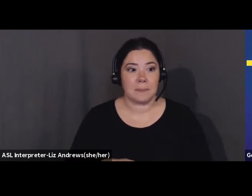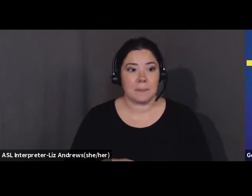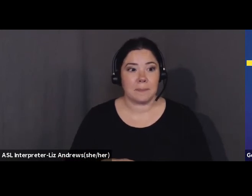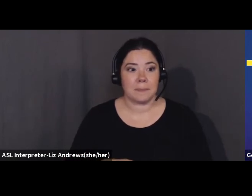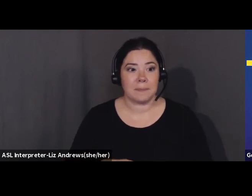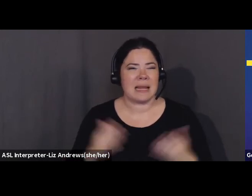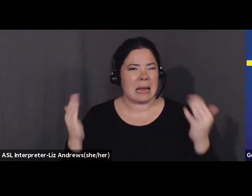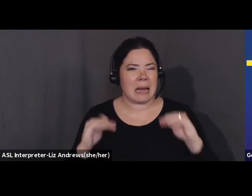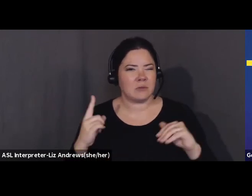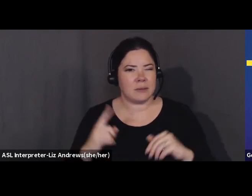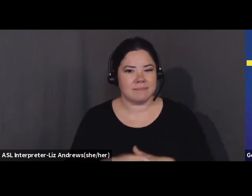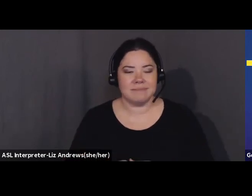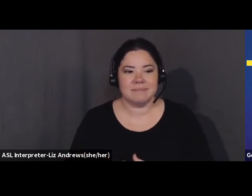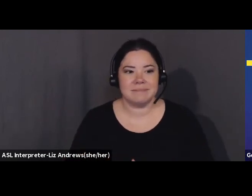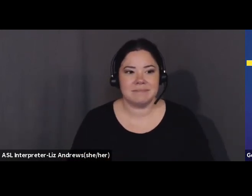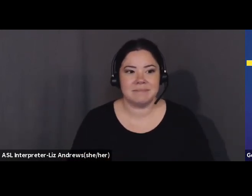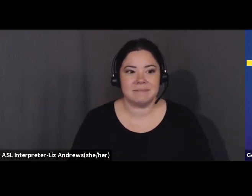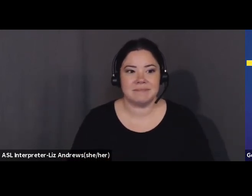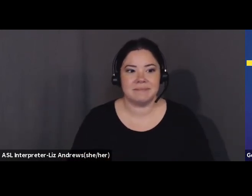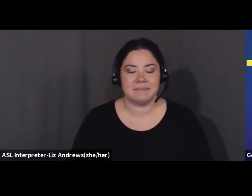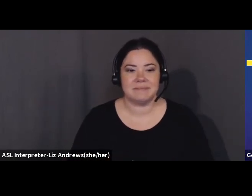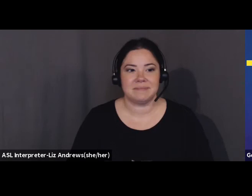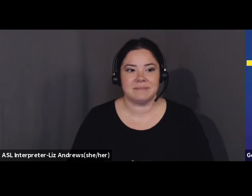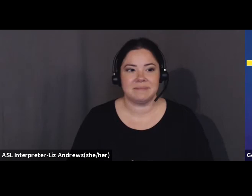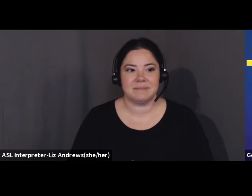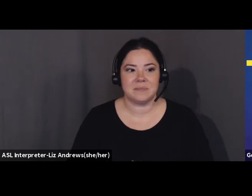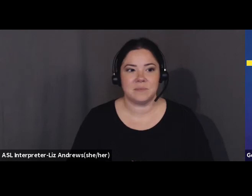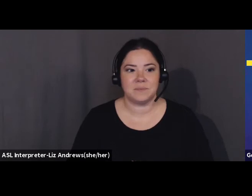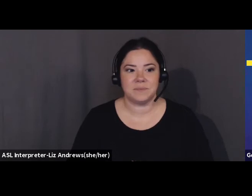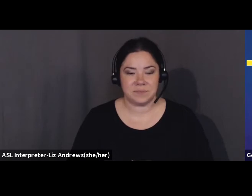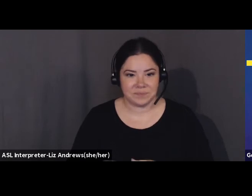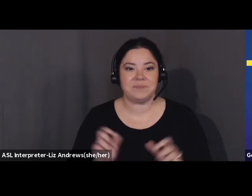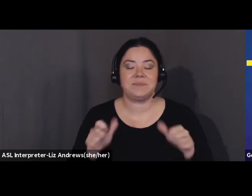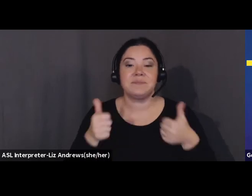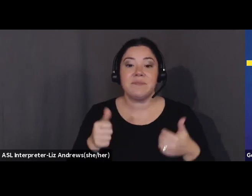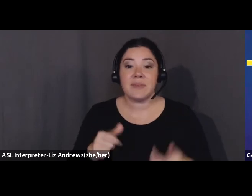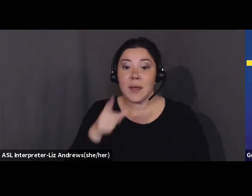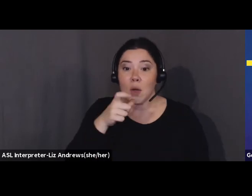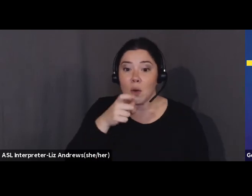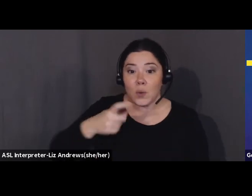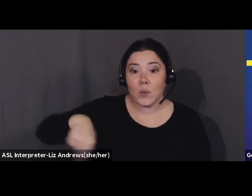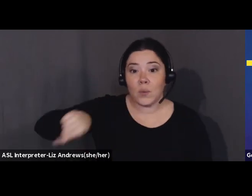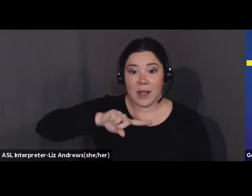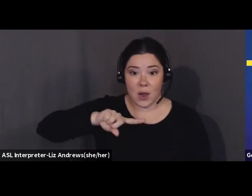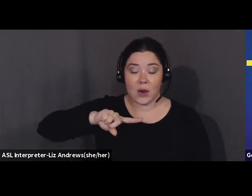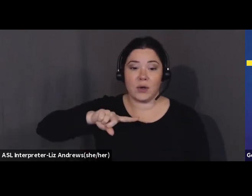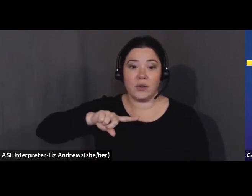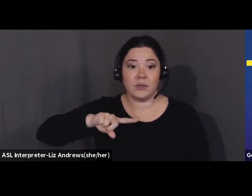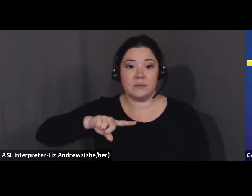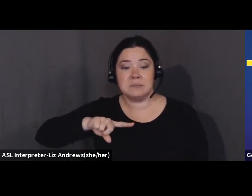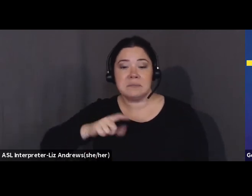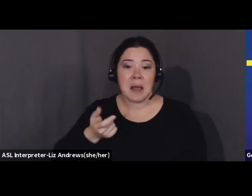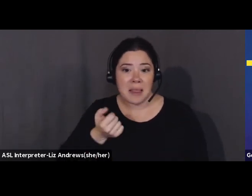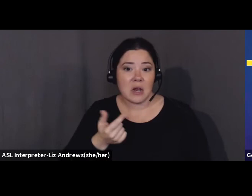Probably the next one. Ready to go. So who we are, just a little bit of what we do,